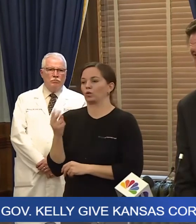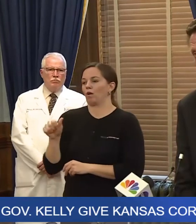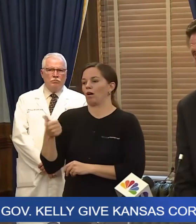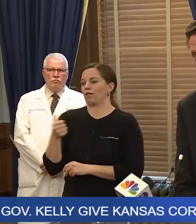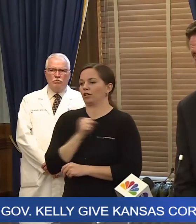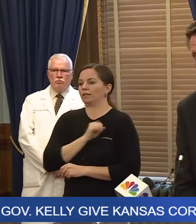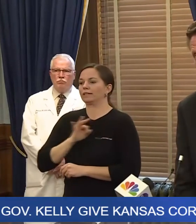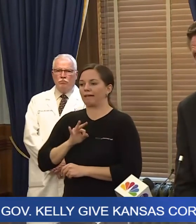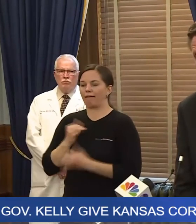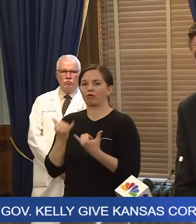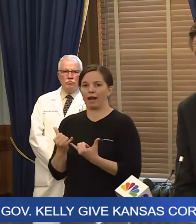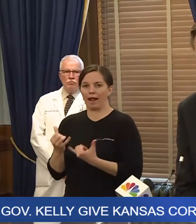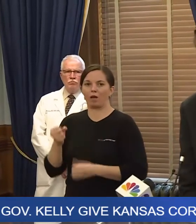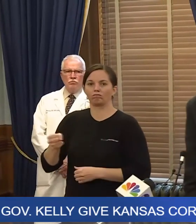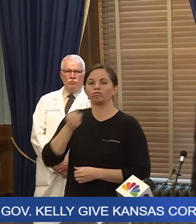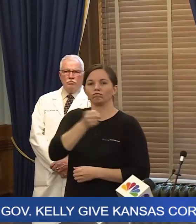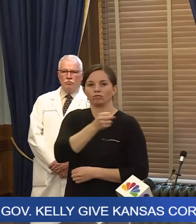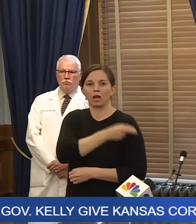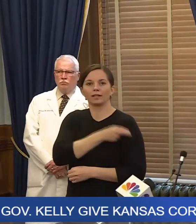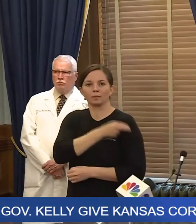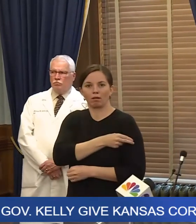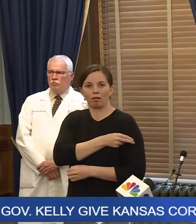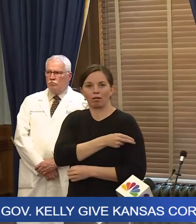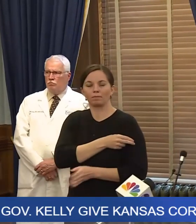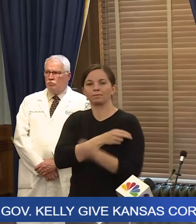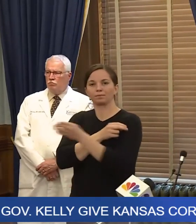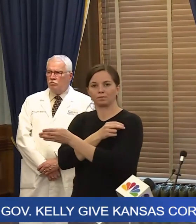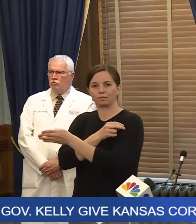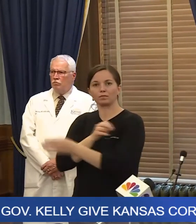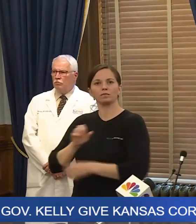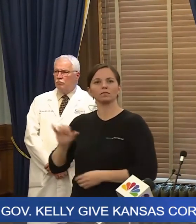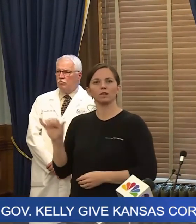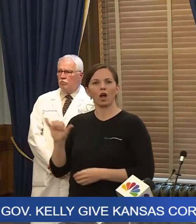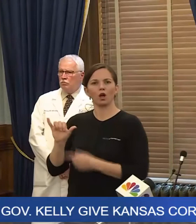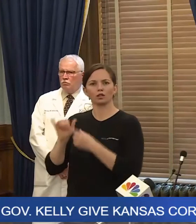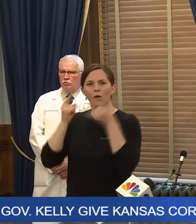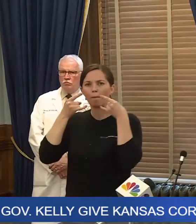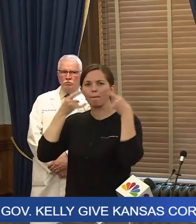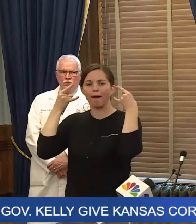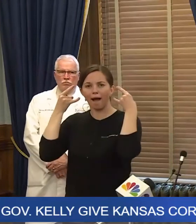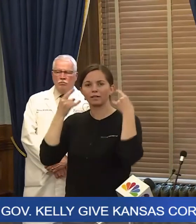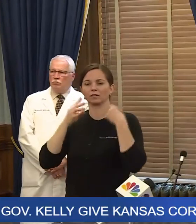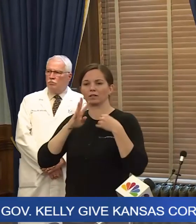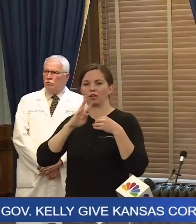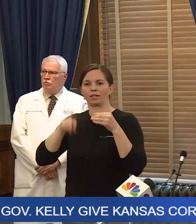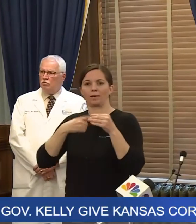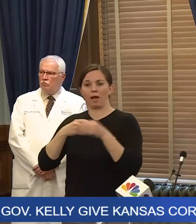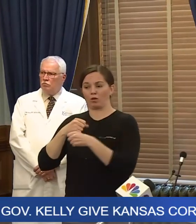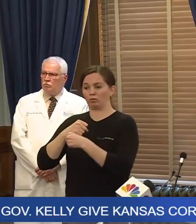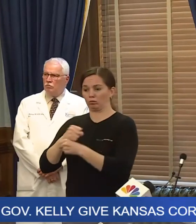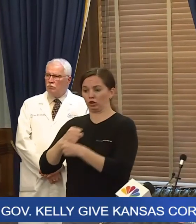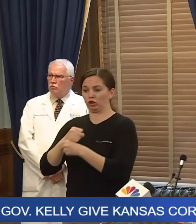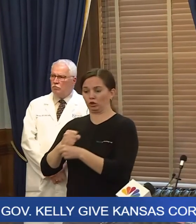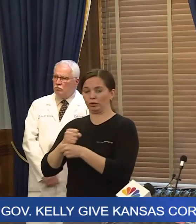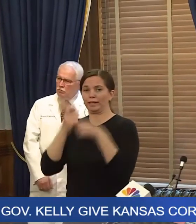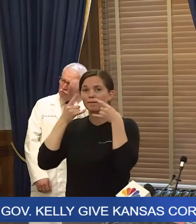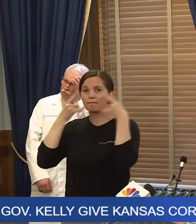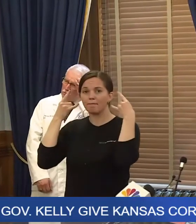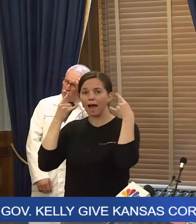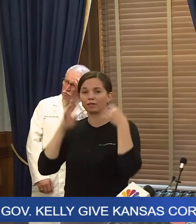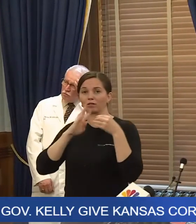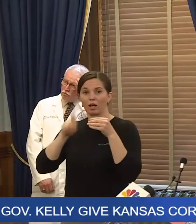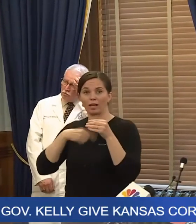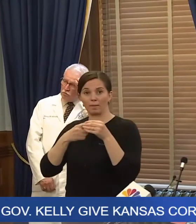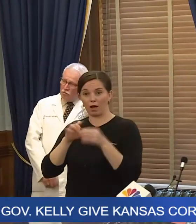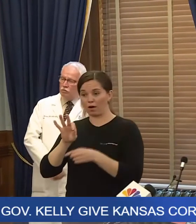that I'm aware of that are hospitalized. Sir, and also the masks, you talked about producing the masks. You're speaking